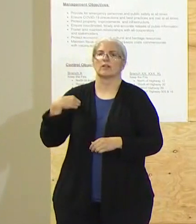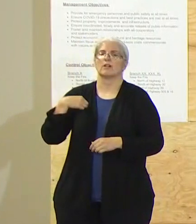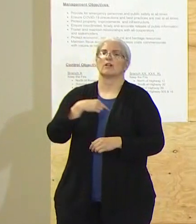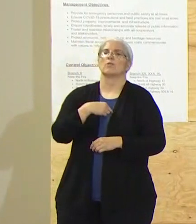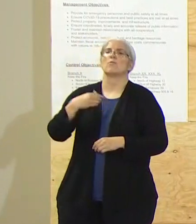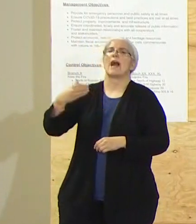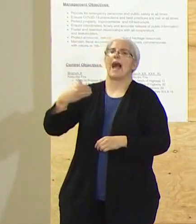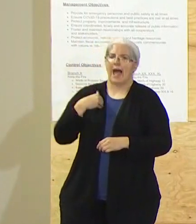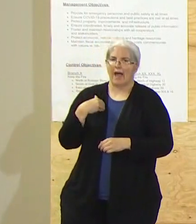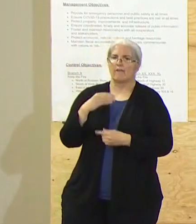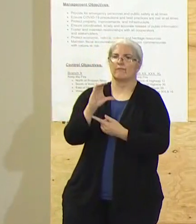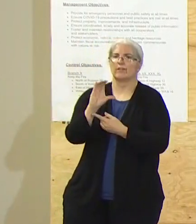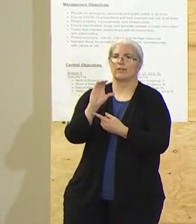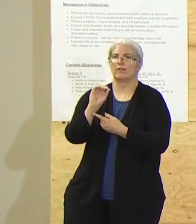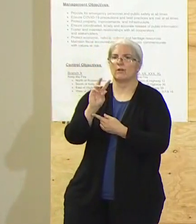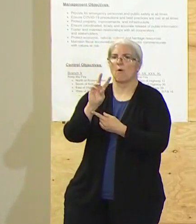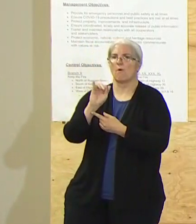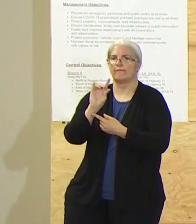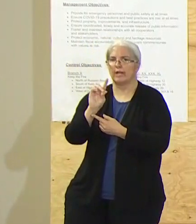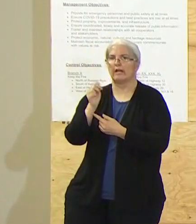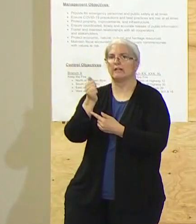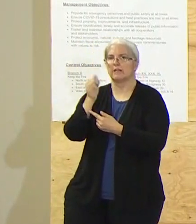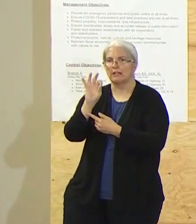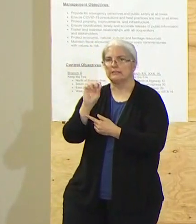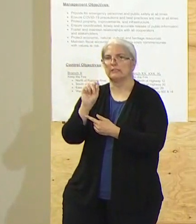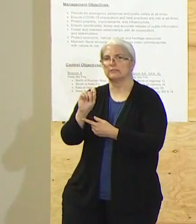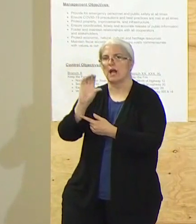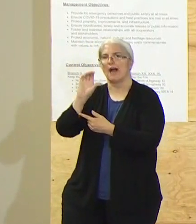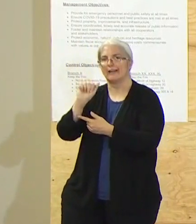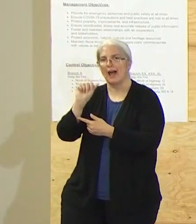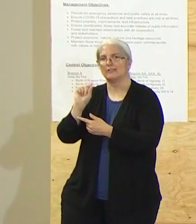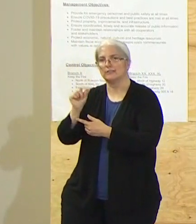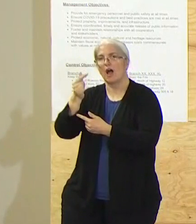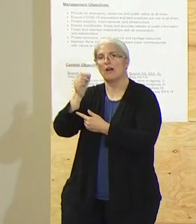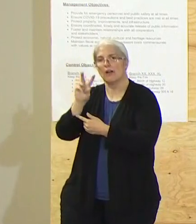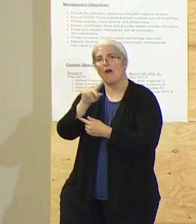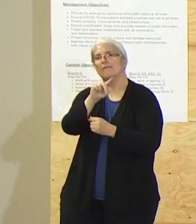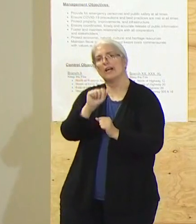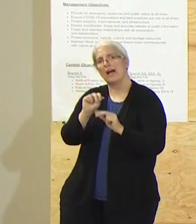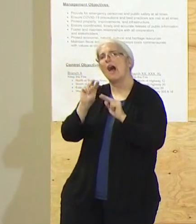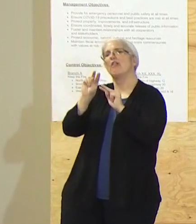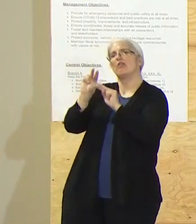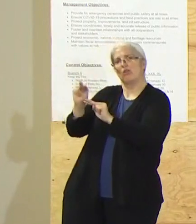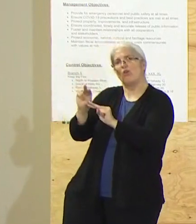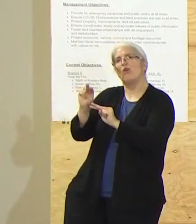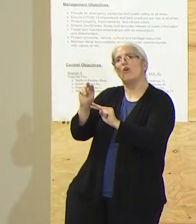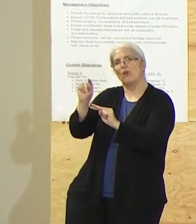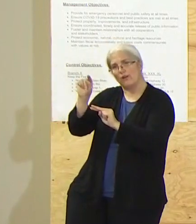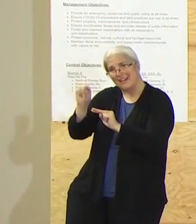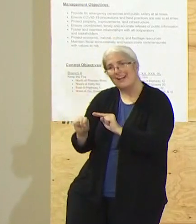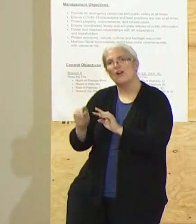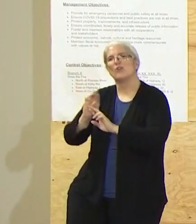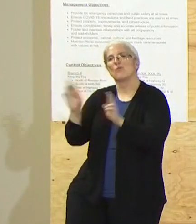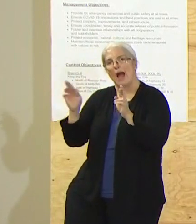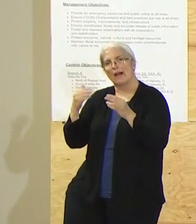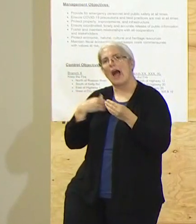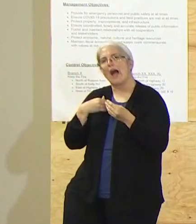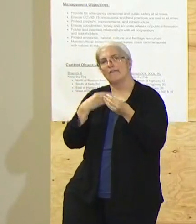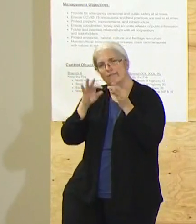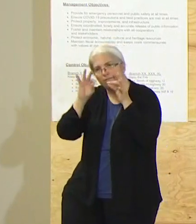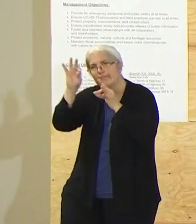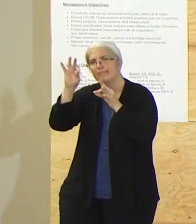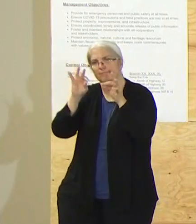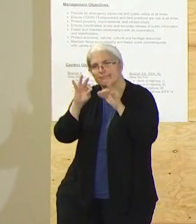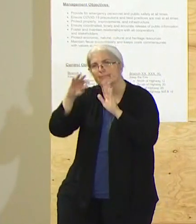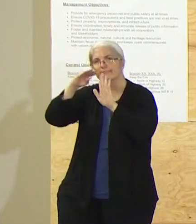covid19.ca.gov. I encourage anyone watching that is interested in looking at the guidelines we put out and for public education to go on